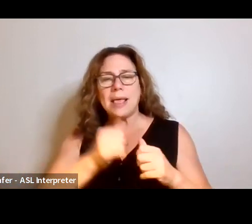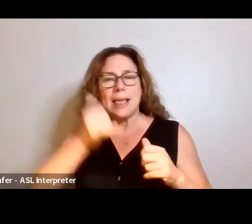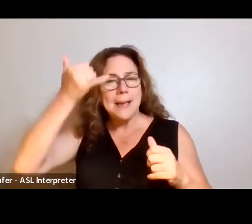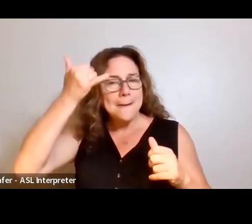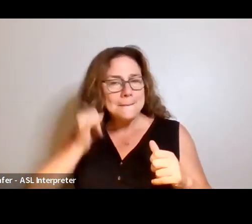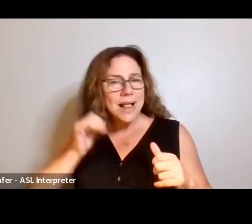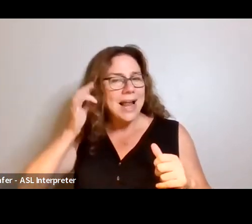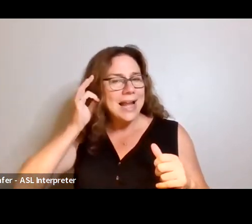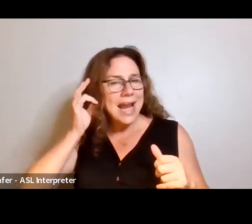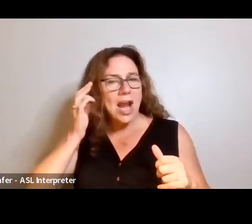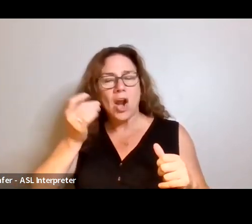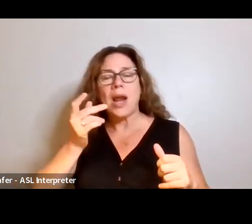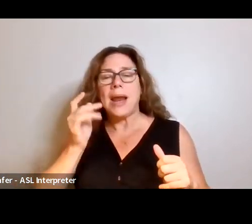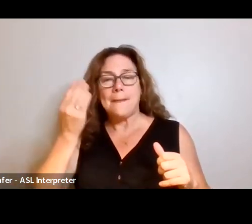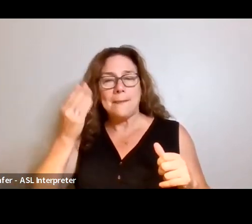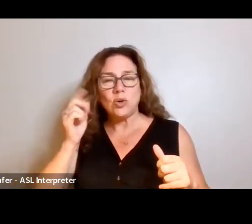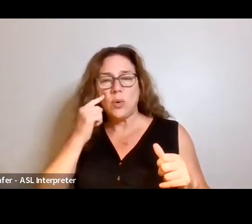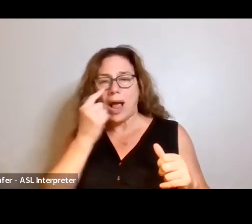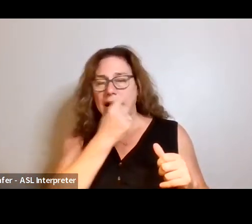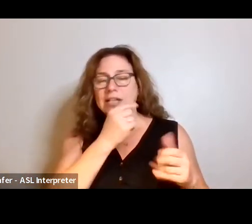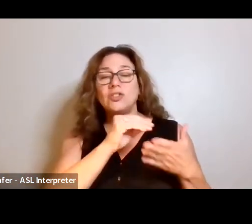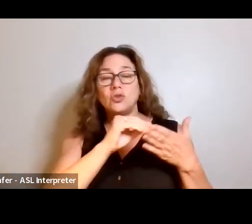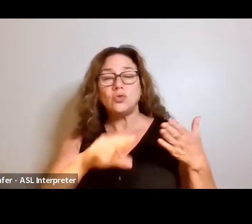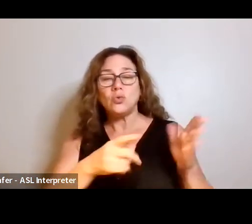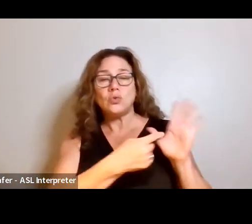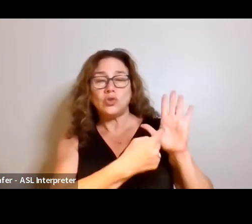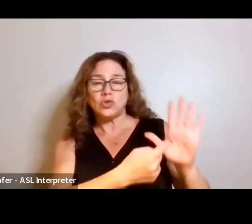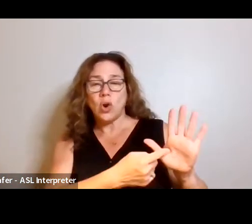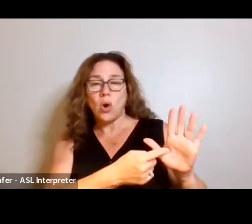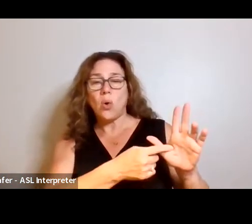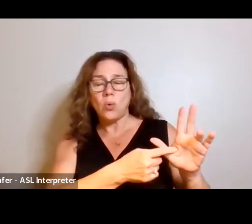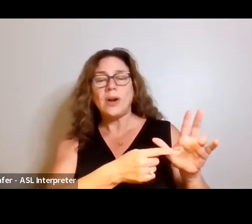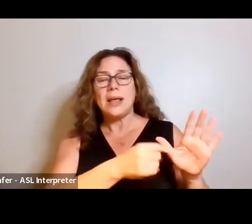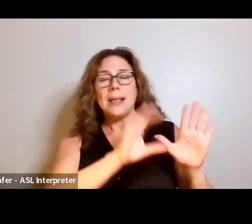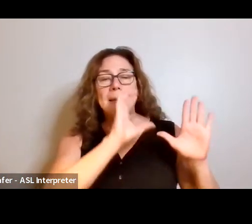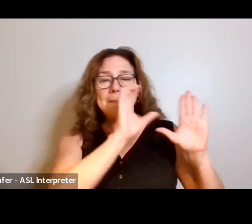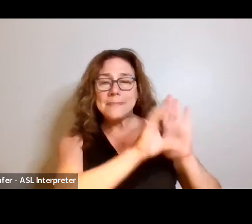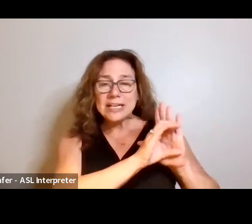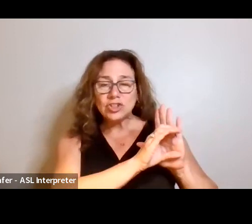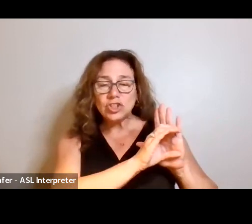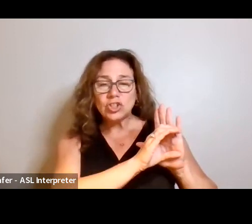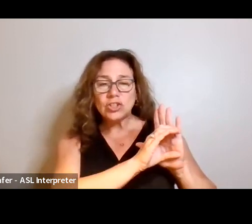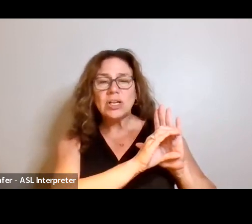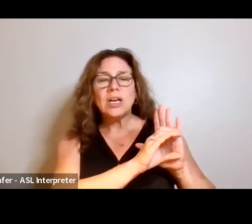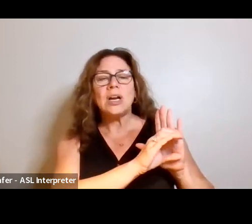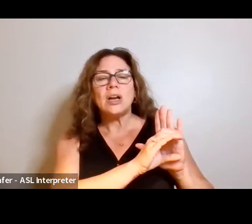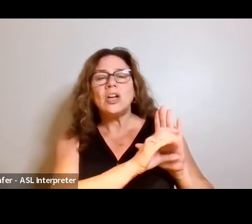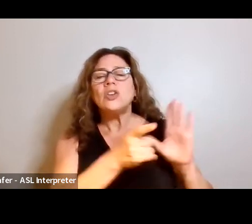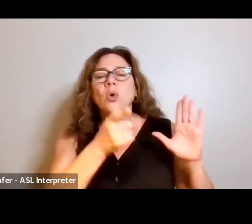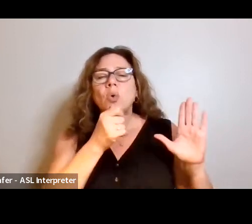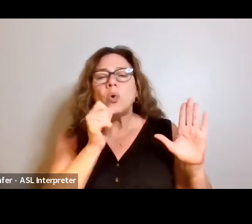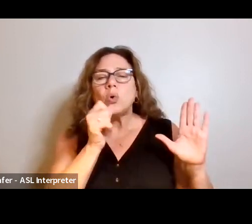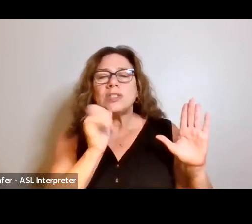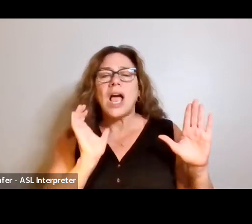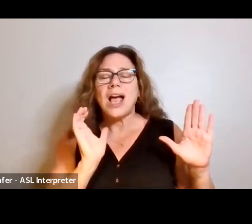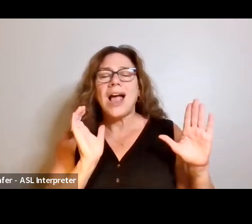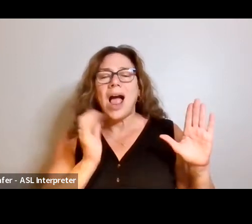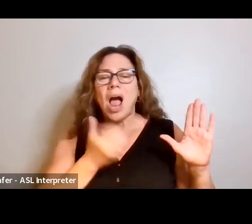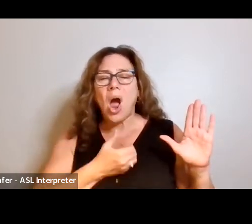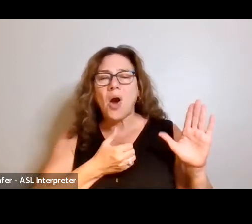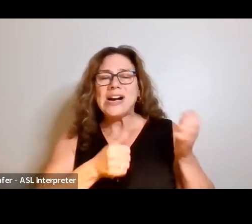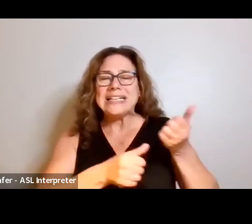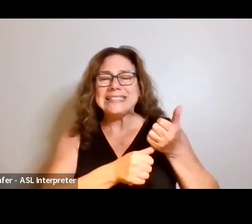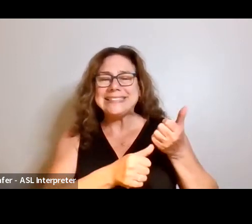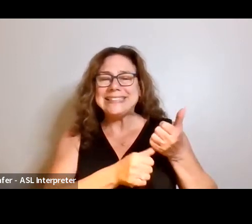so the students were shown a picture of them on a slide and said, "Who's our assistant principal?" And so, of course, all